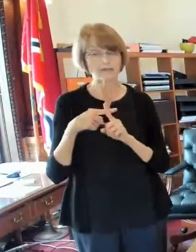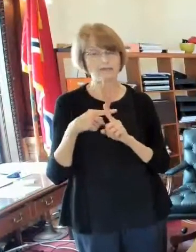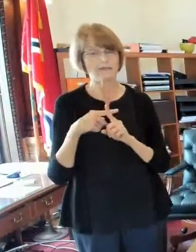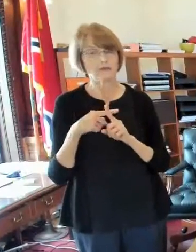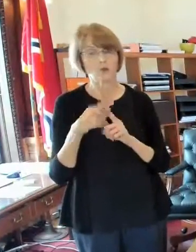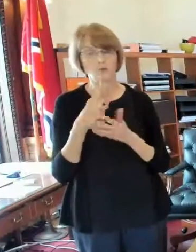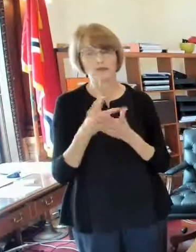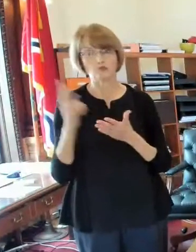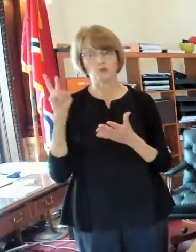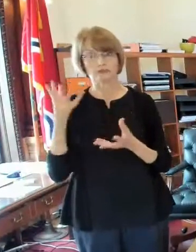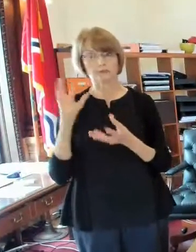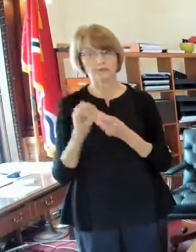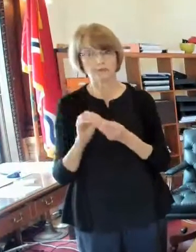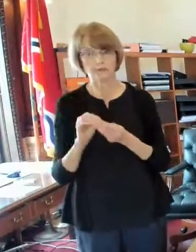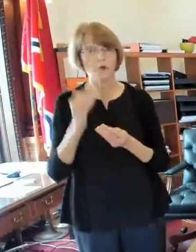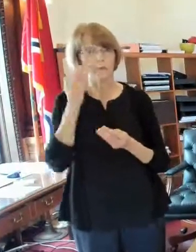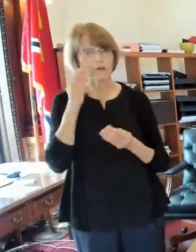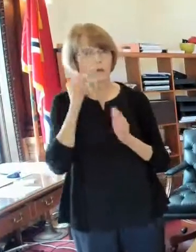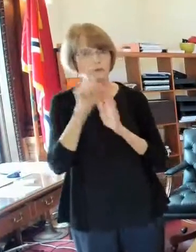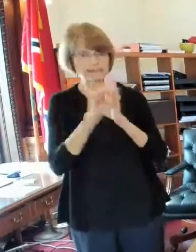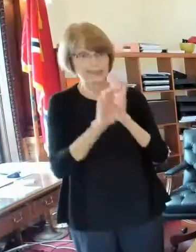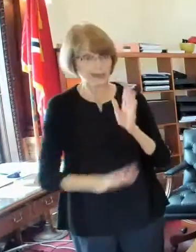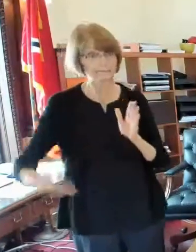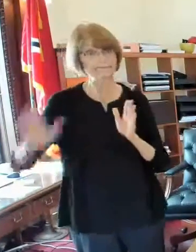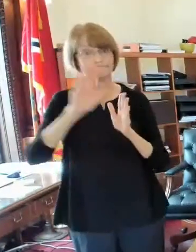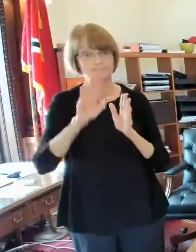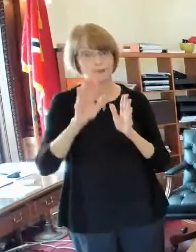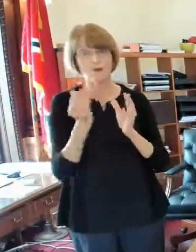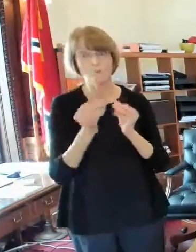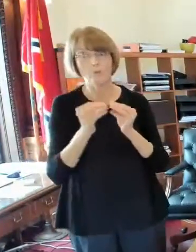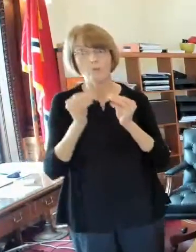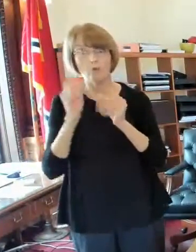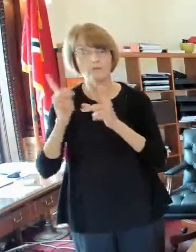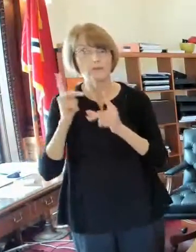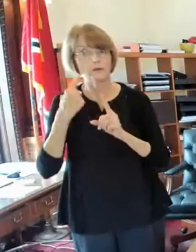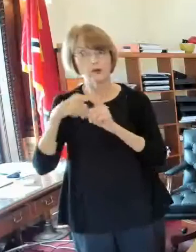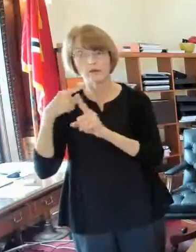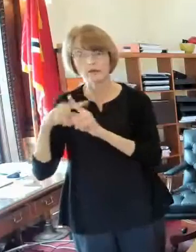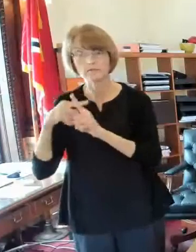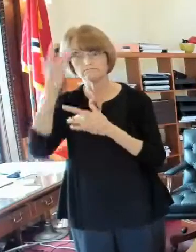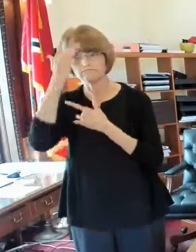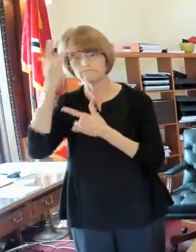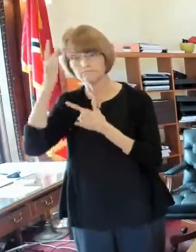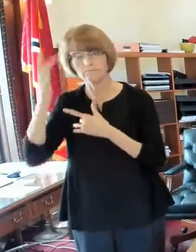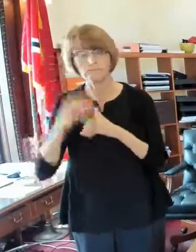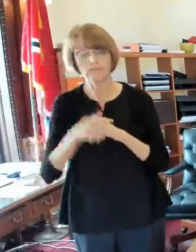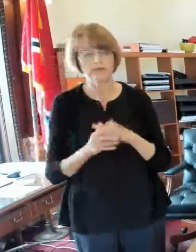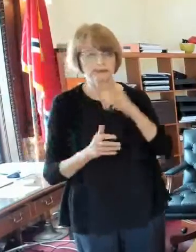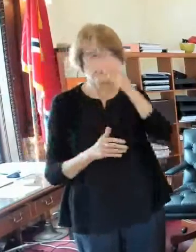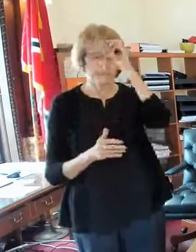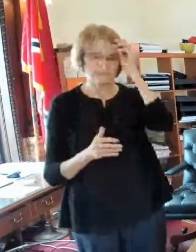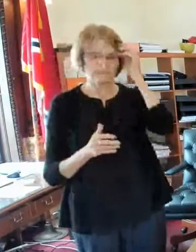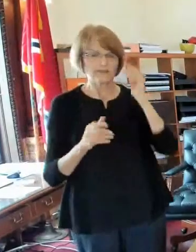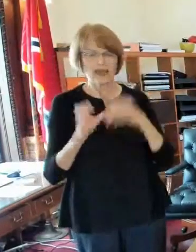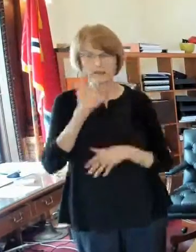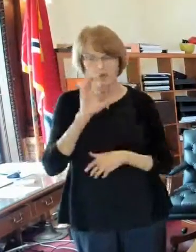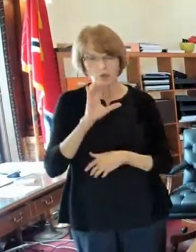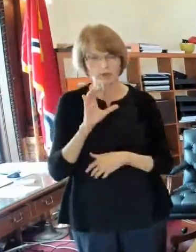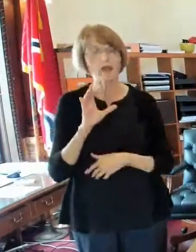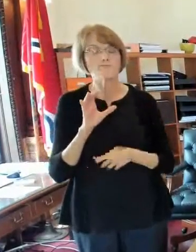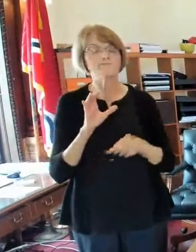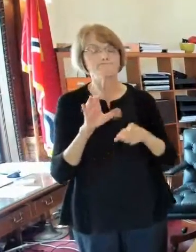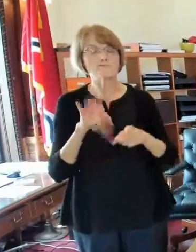state is creeping up there. And we just don't have, I'm looking here we go. We